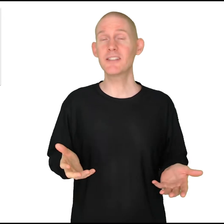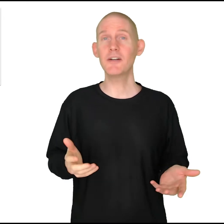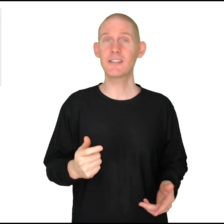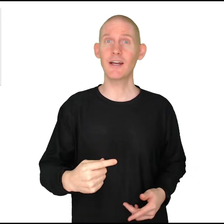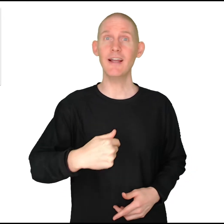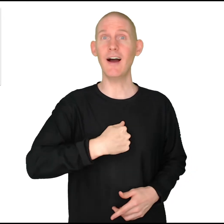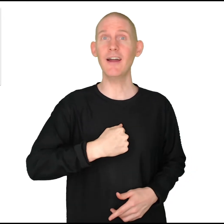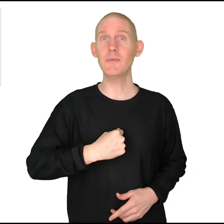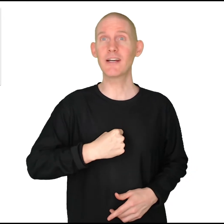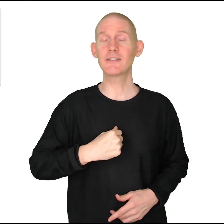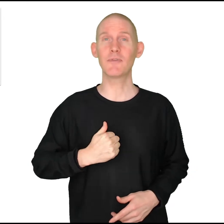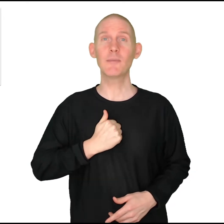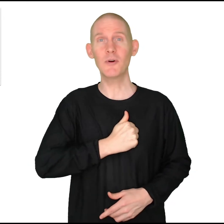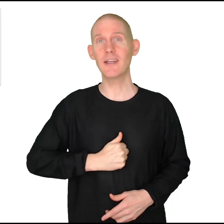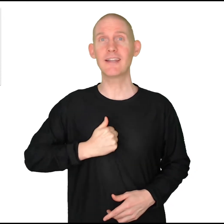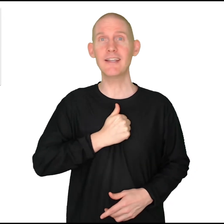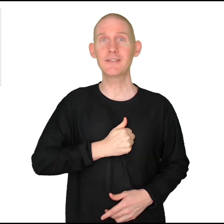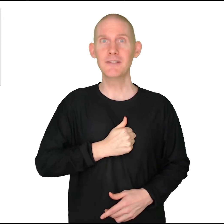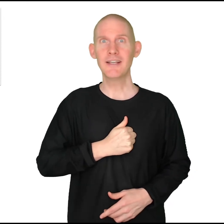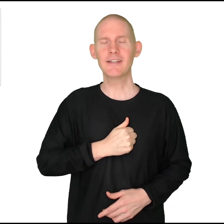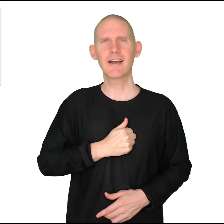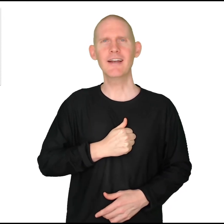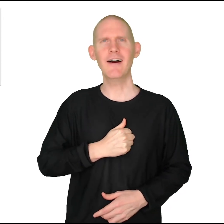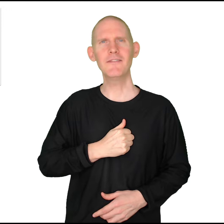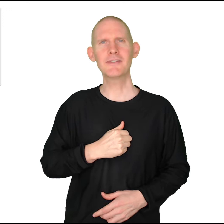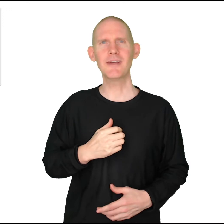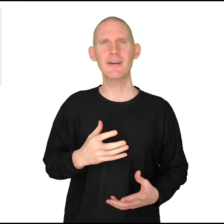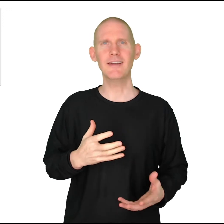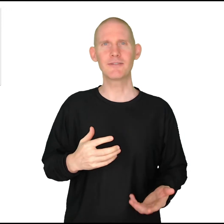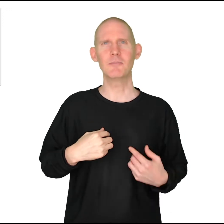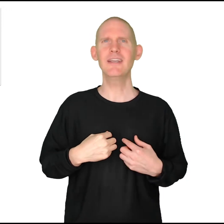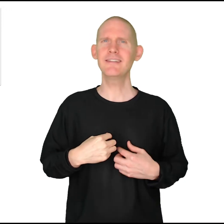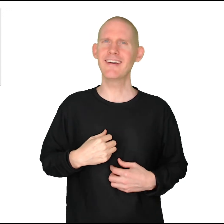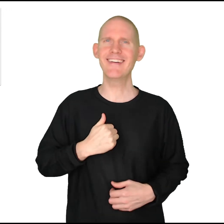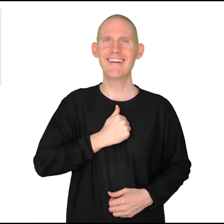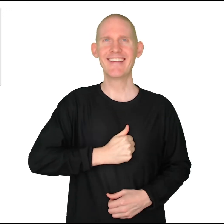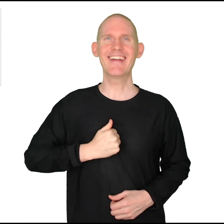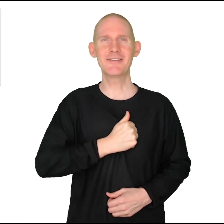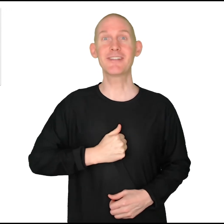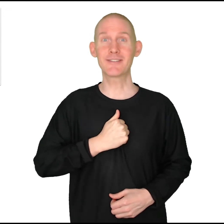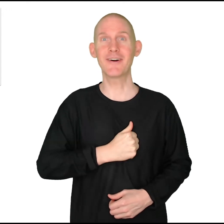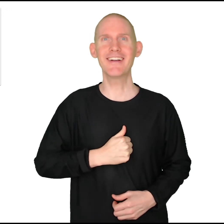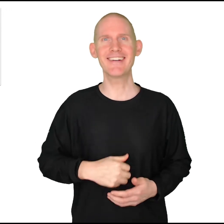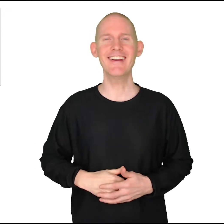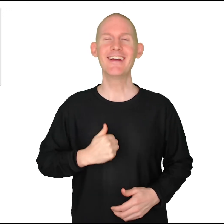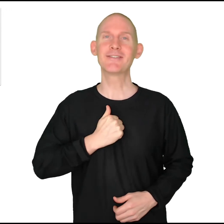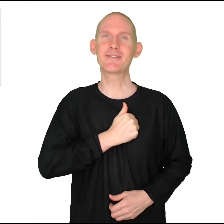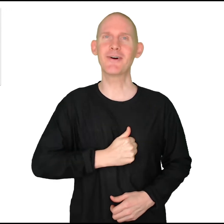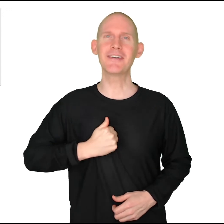to sign I because if I'm going like this, it's kind of obvious that it's me, that who's sorry, right? Sorry.